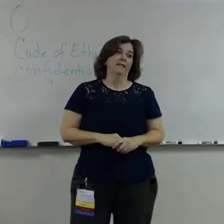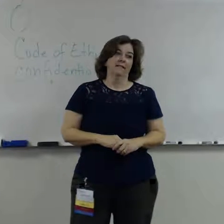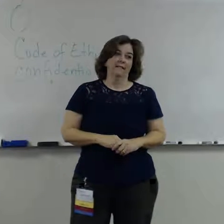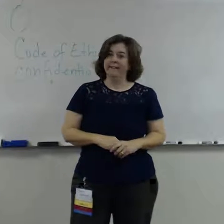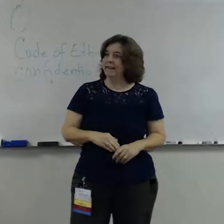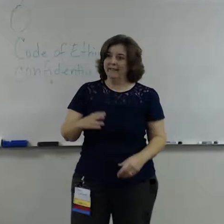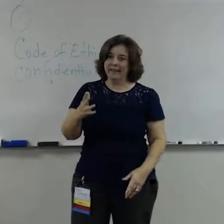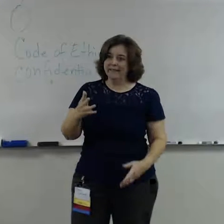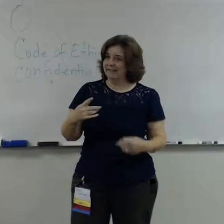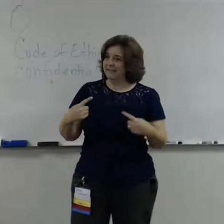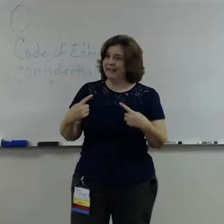Right there, that's,